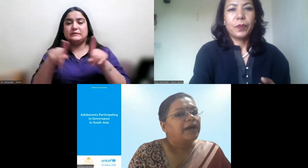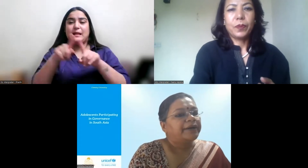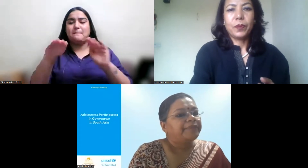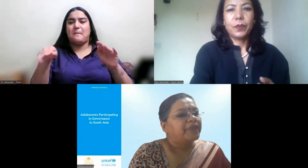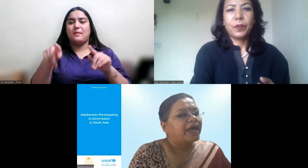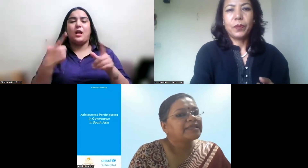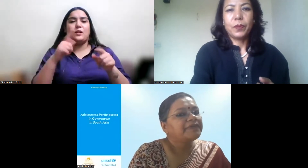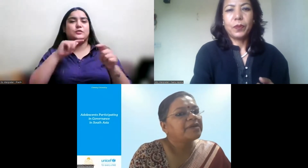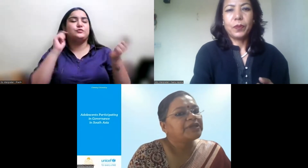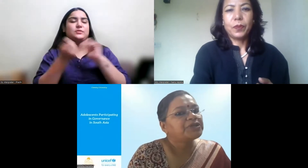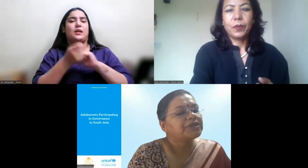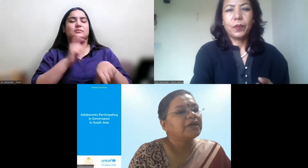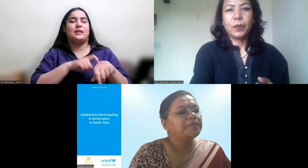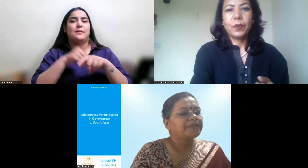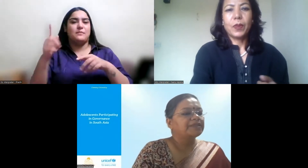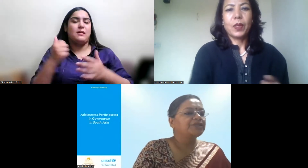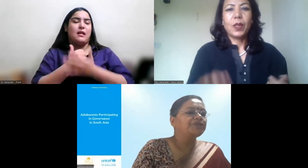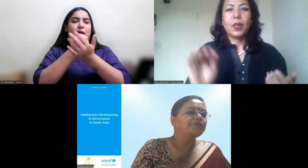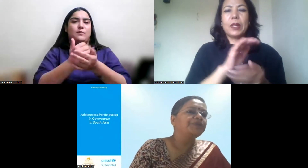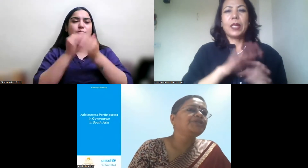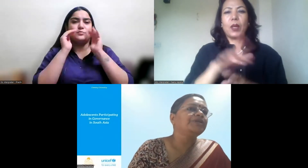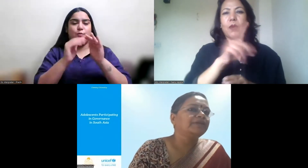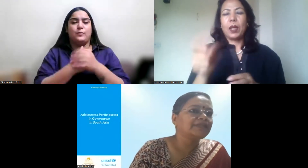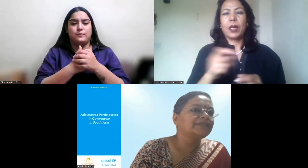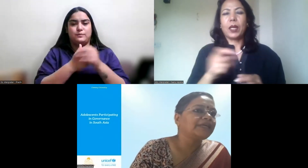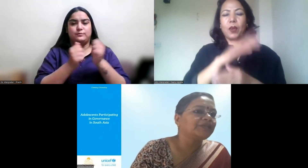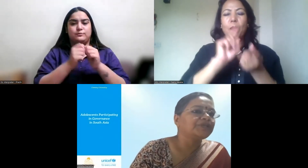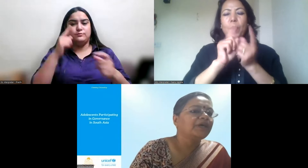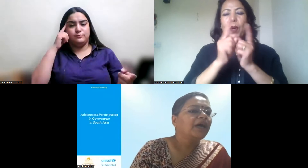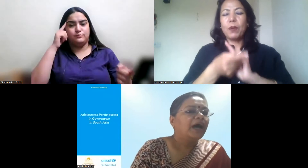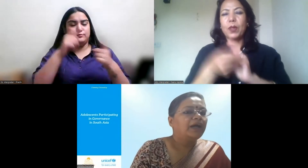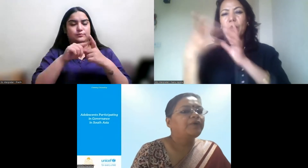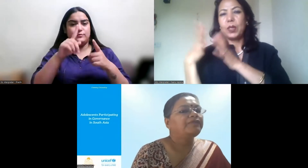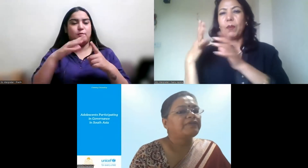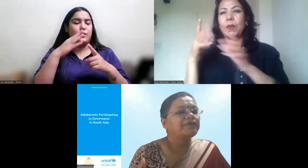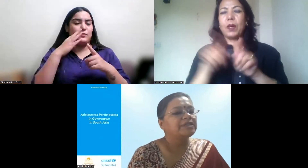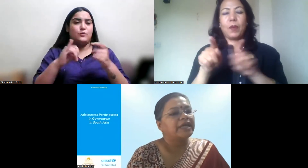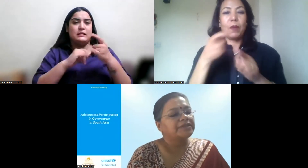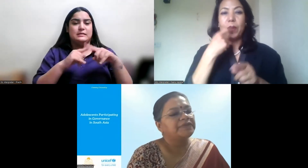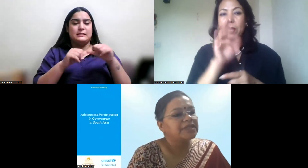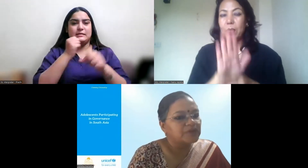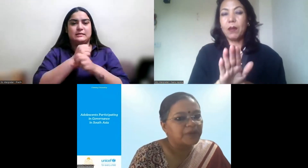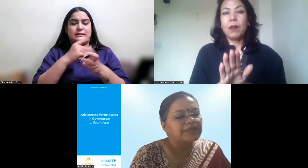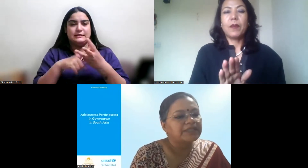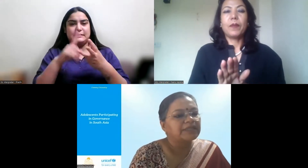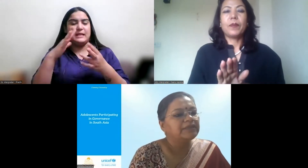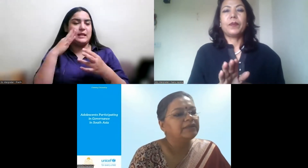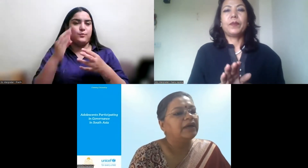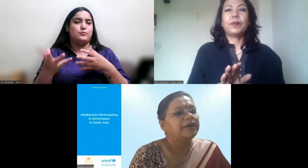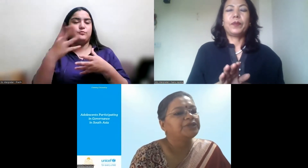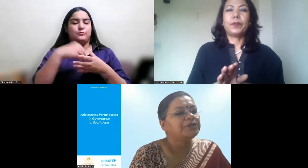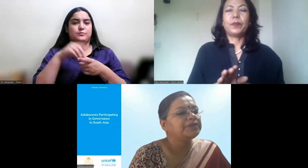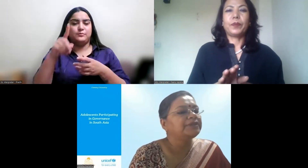As Kavita mentioned in her presentation, to reach this stage, A lot of efforts and activities were